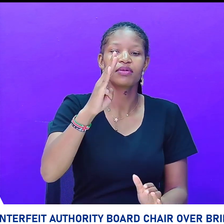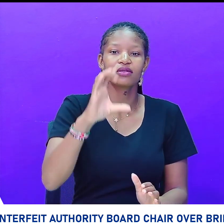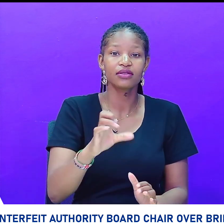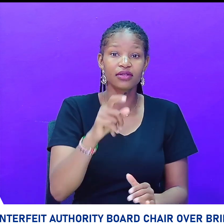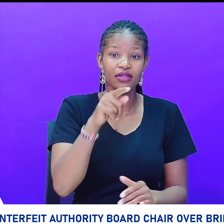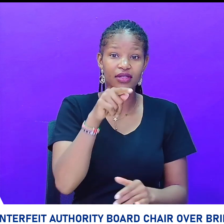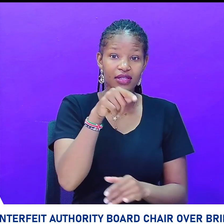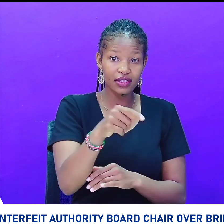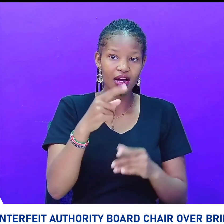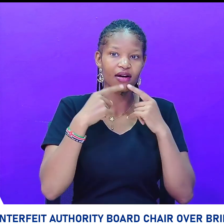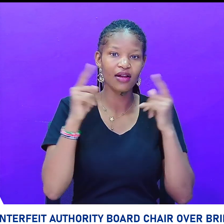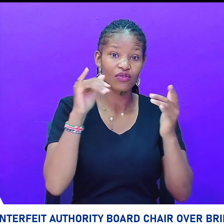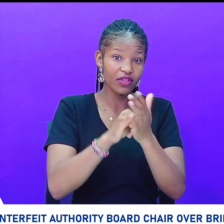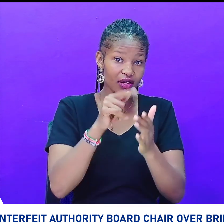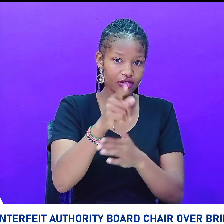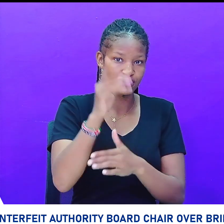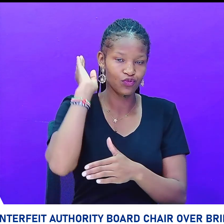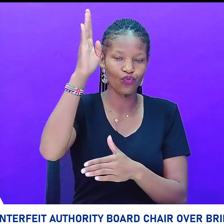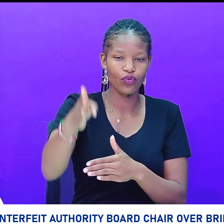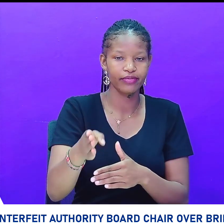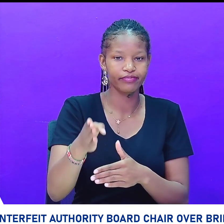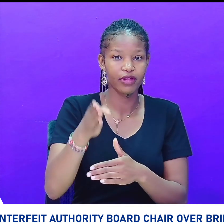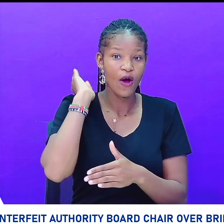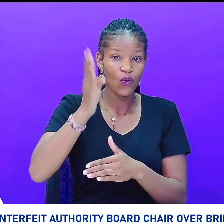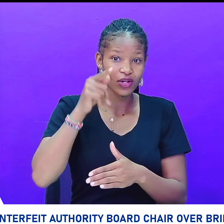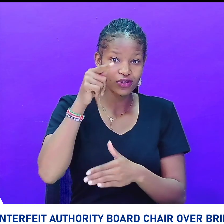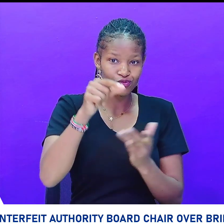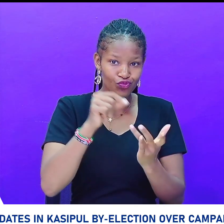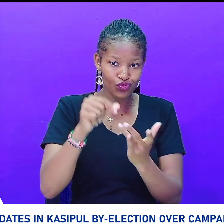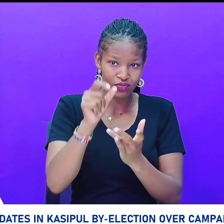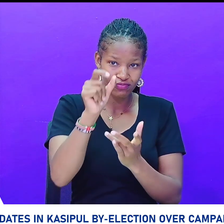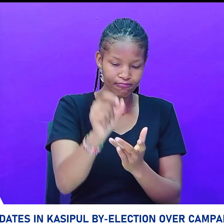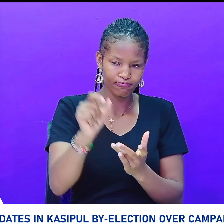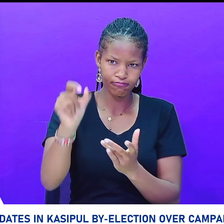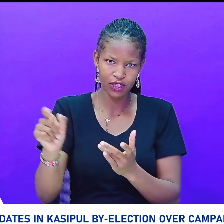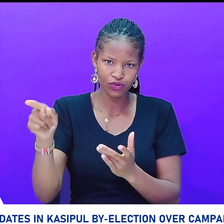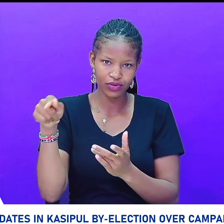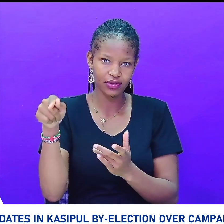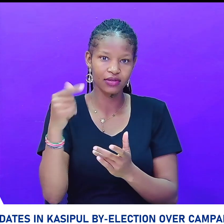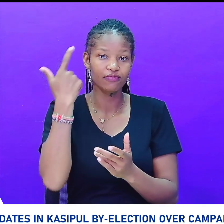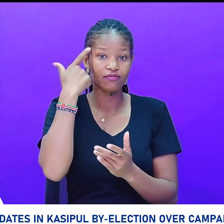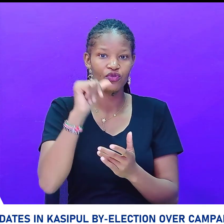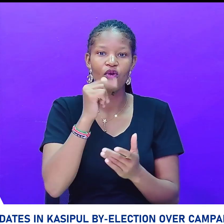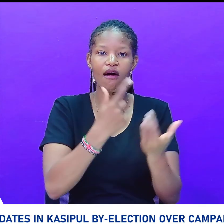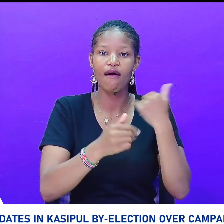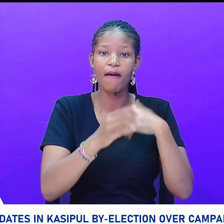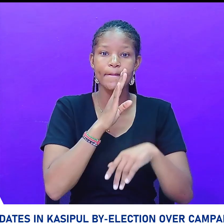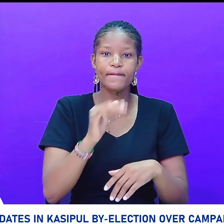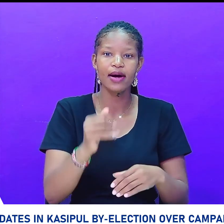And to our other news, the Independent Electoral and Boundaries Commission, IEBC, has announced that it